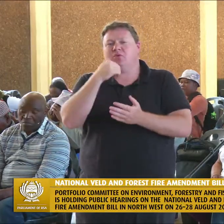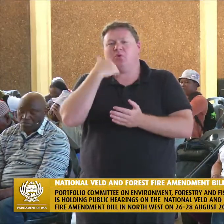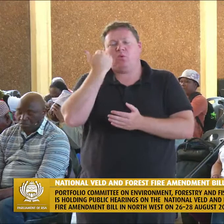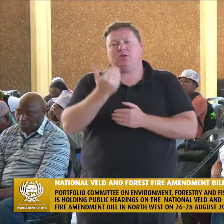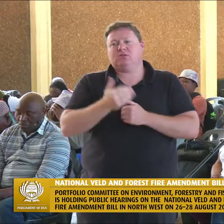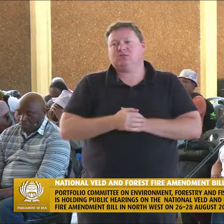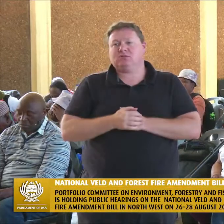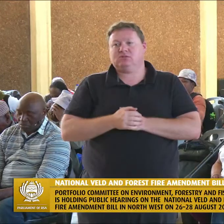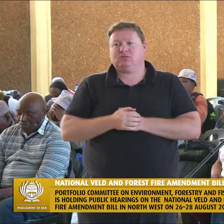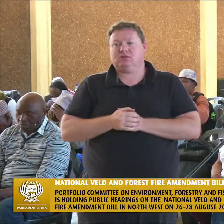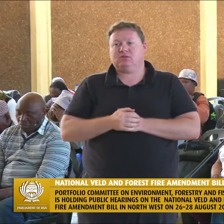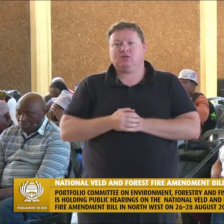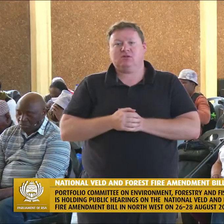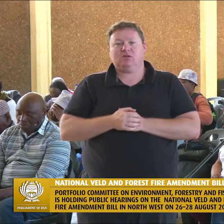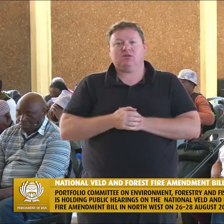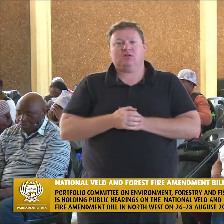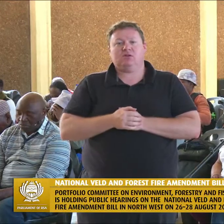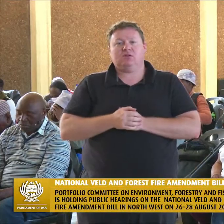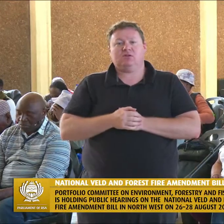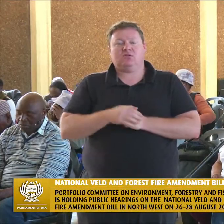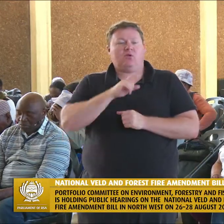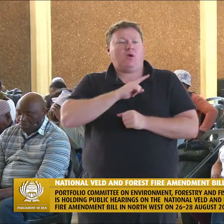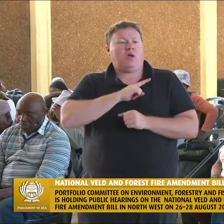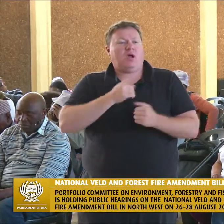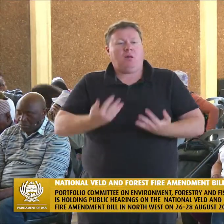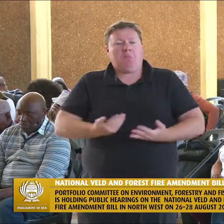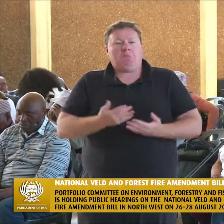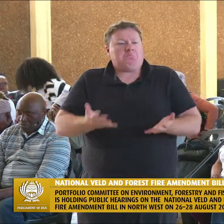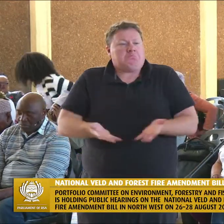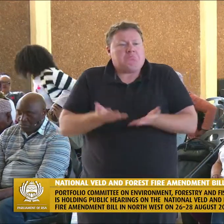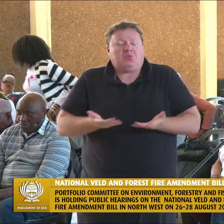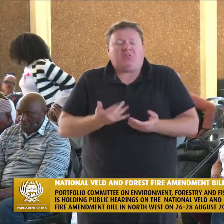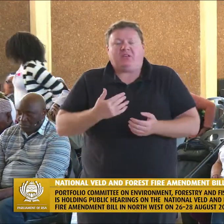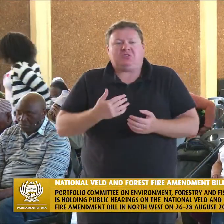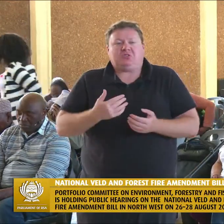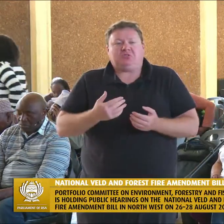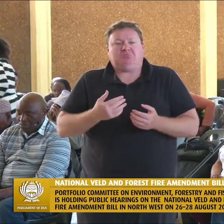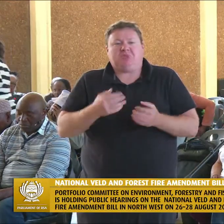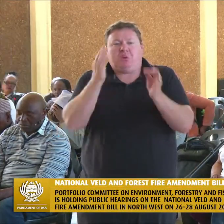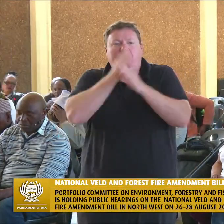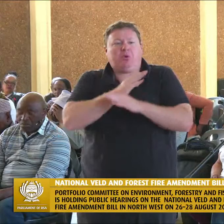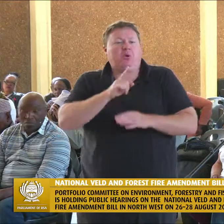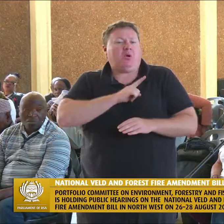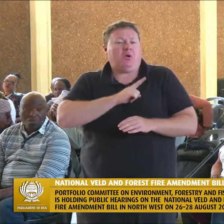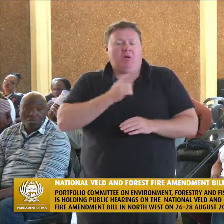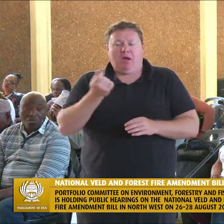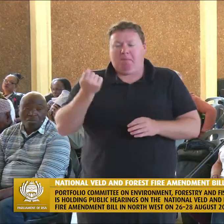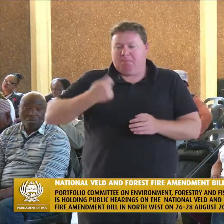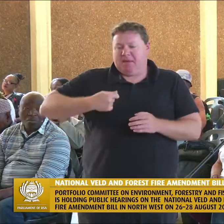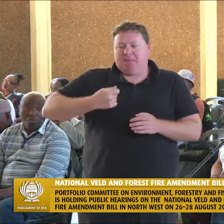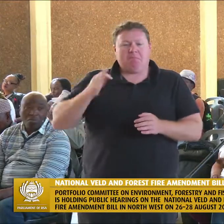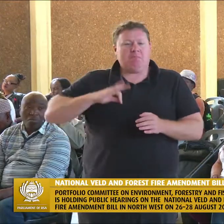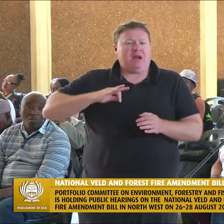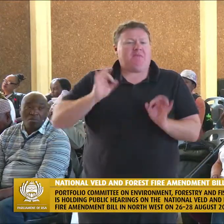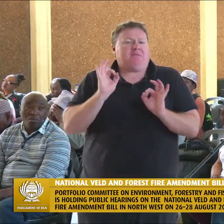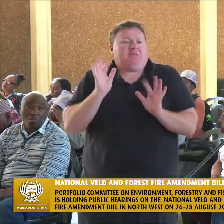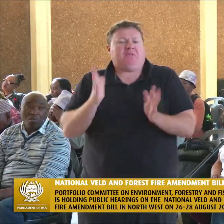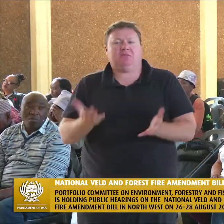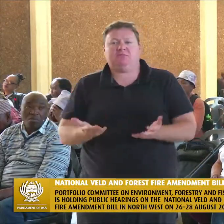because there is no motivation in terms of money exactly like seriously